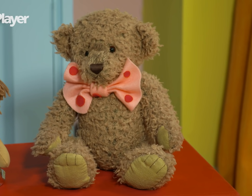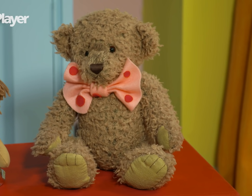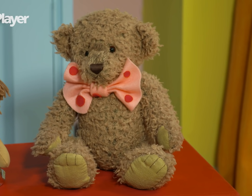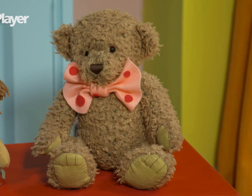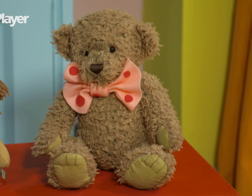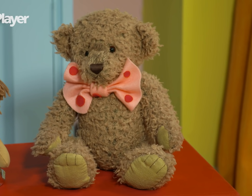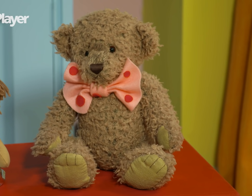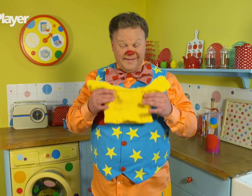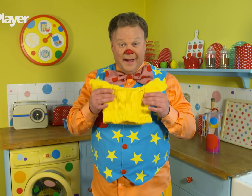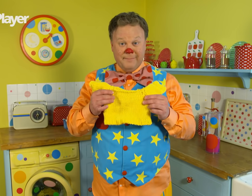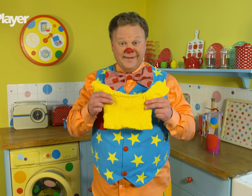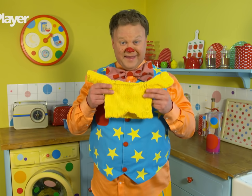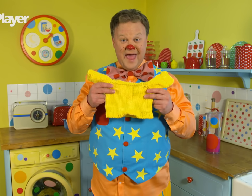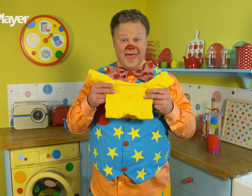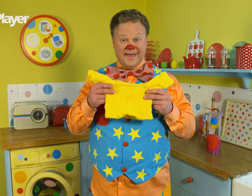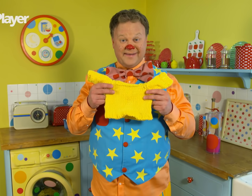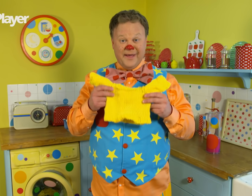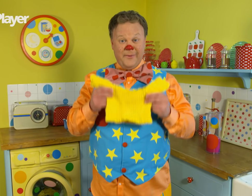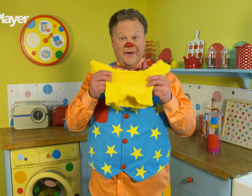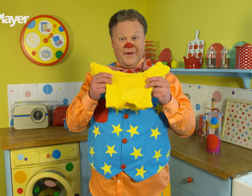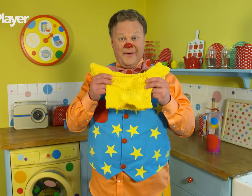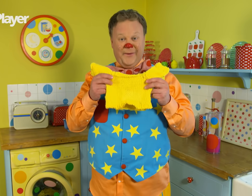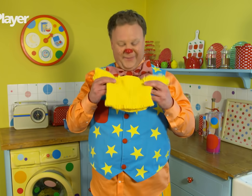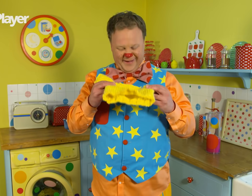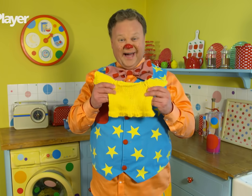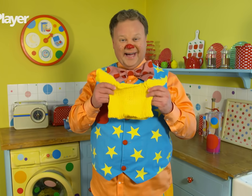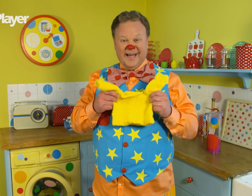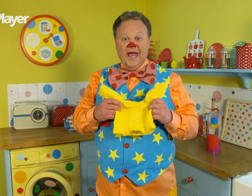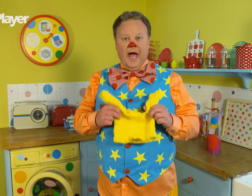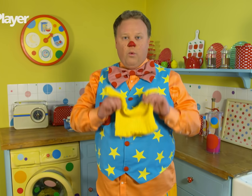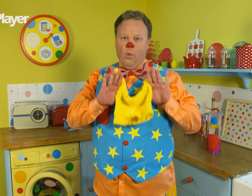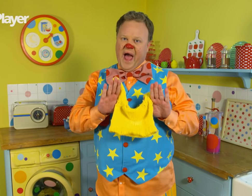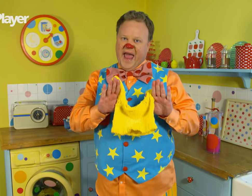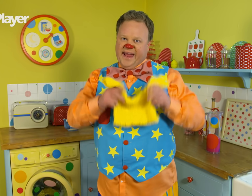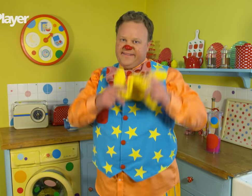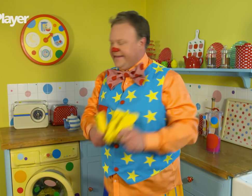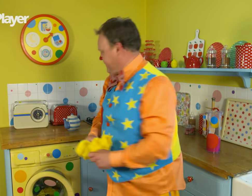aha! Tumble Ted! Woohoo! Wait.